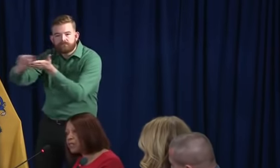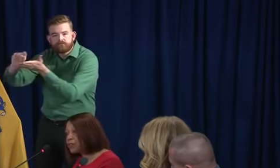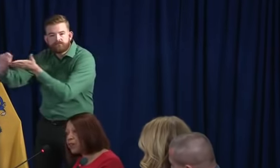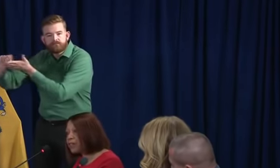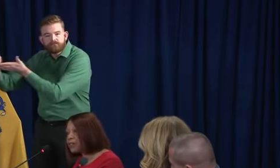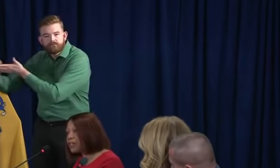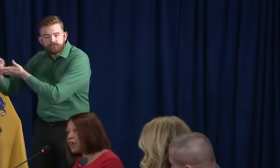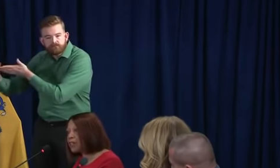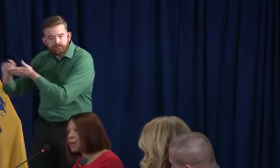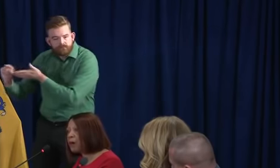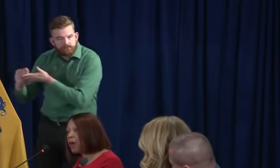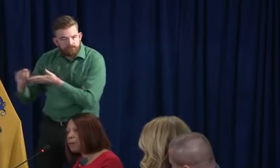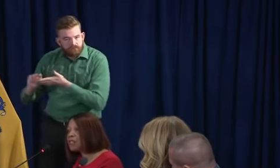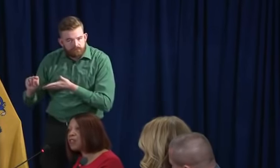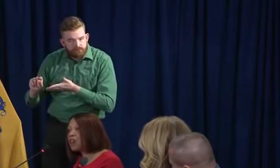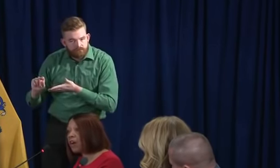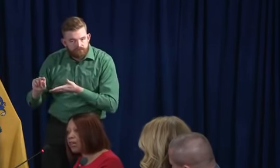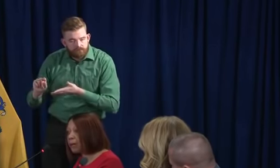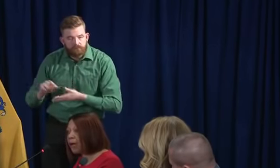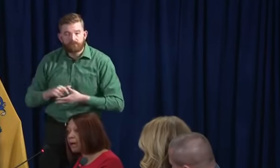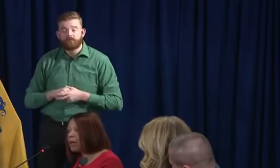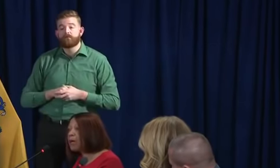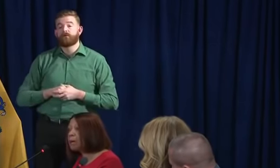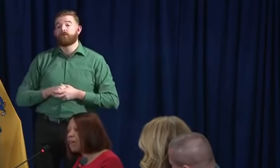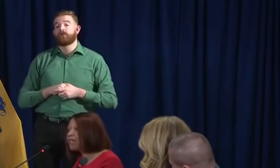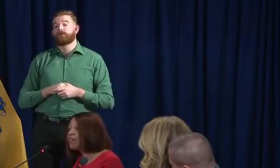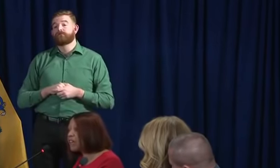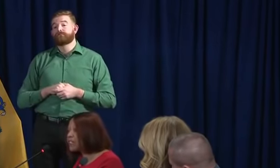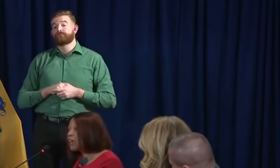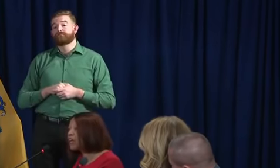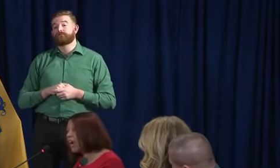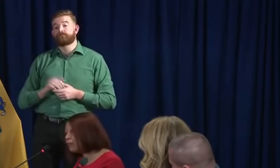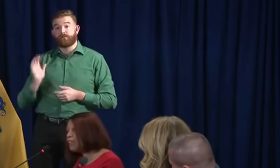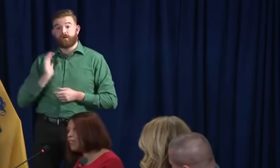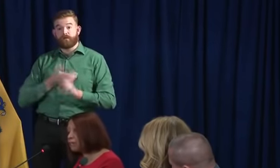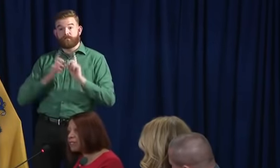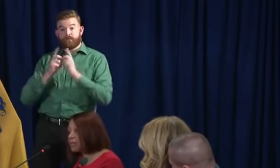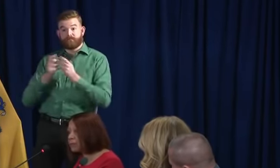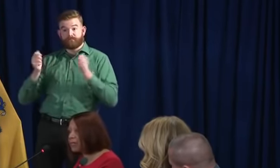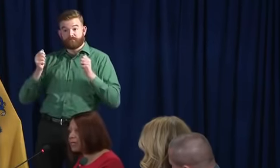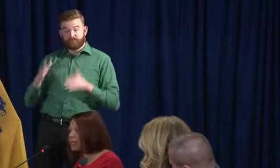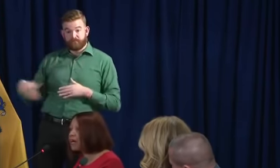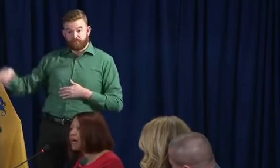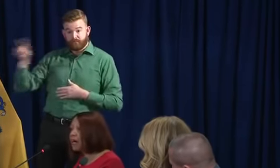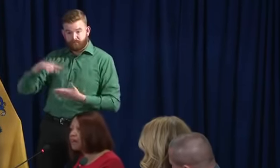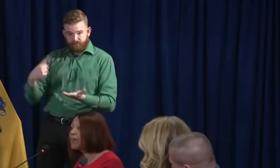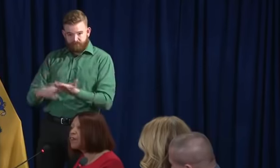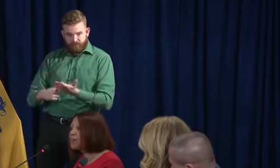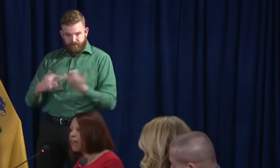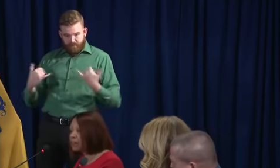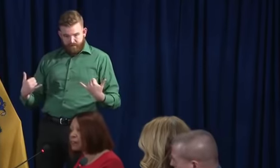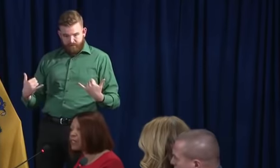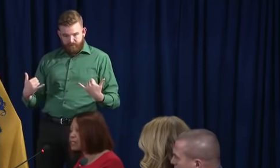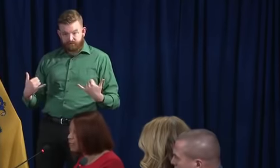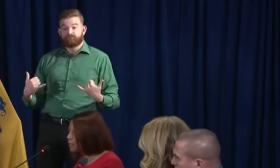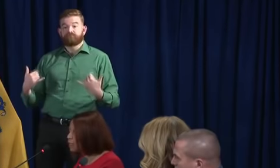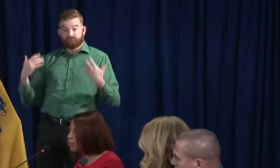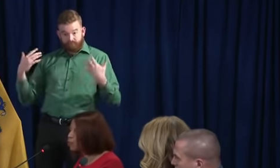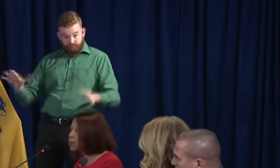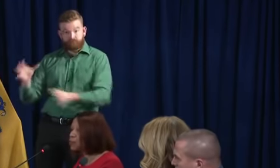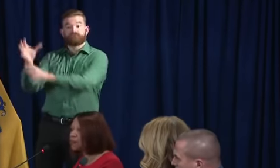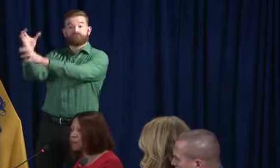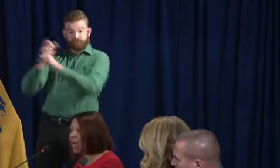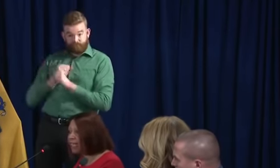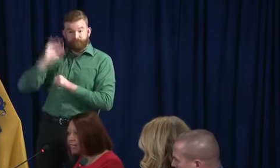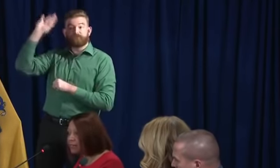the administrators in our departments are talking about, many of us are currently the recipients of federal assistance